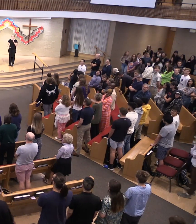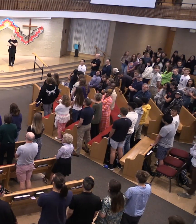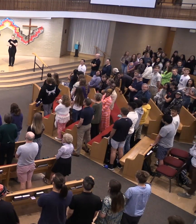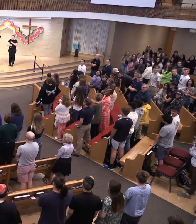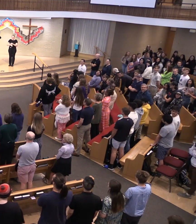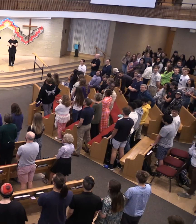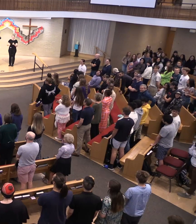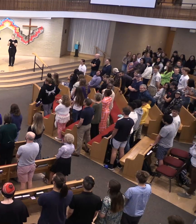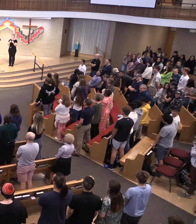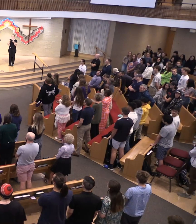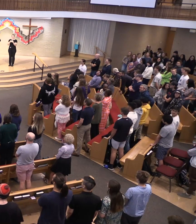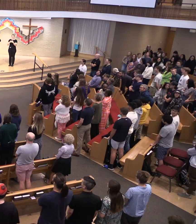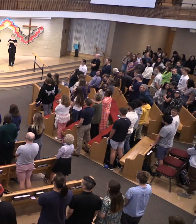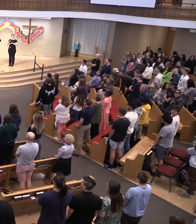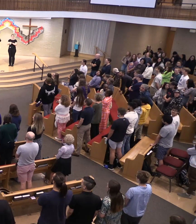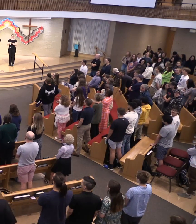So